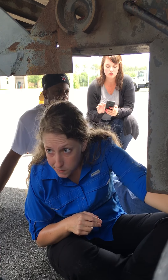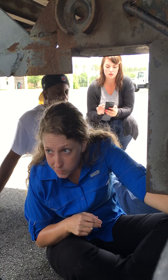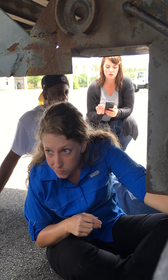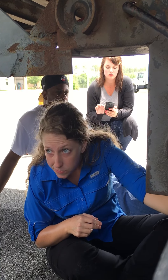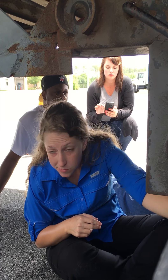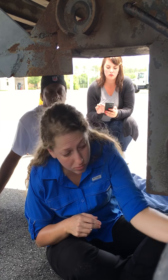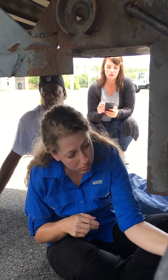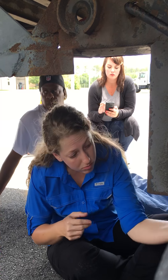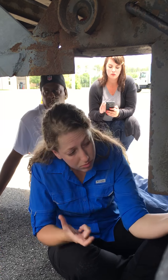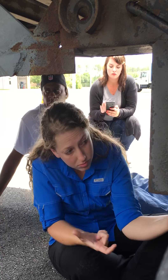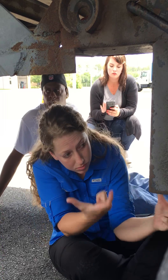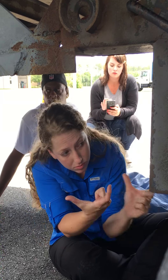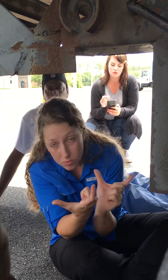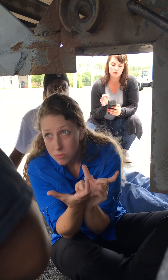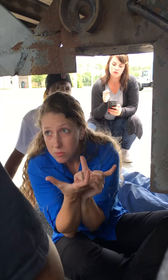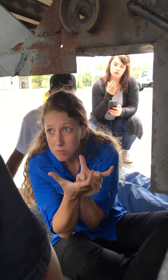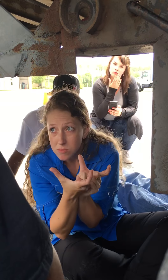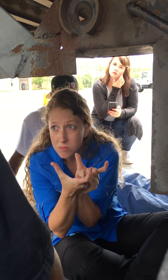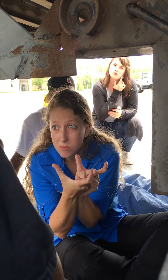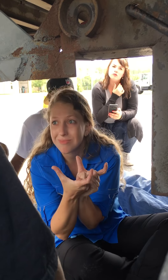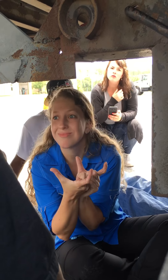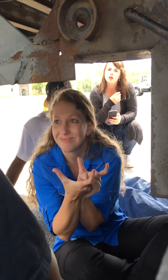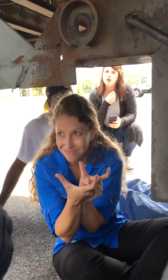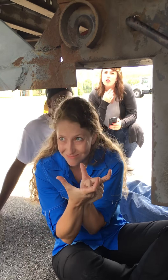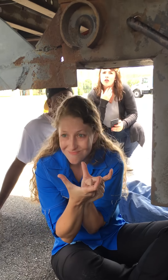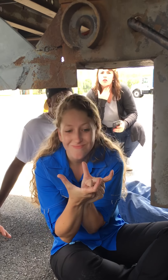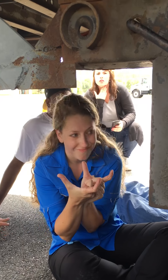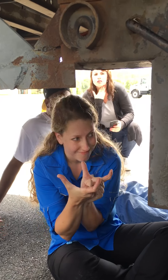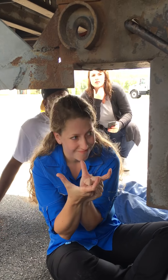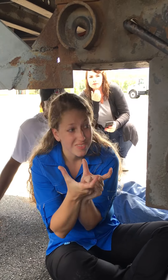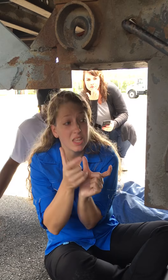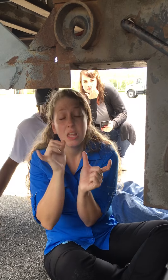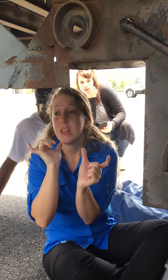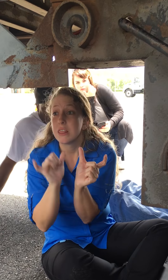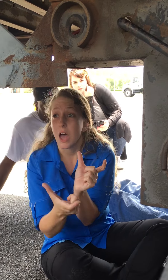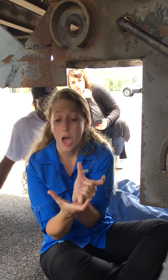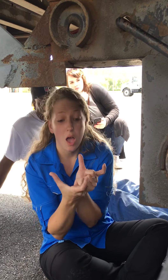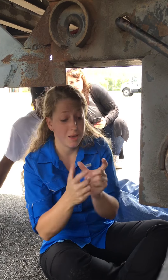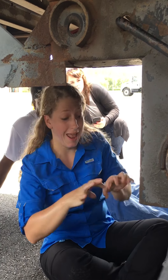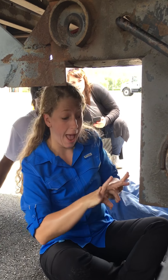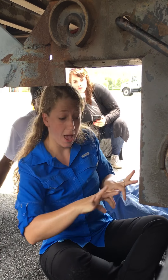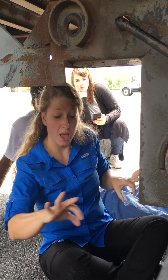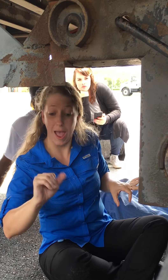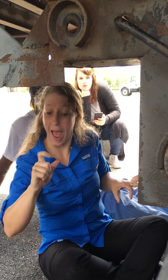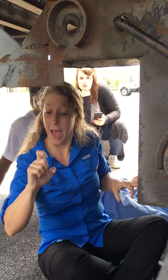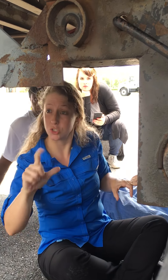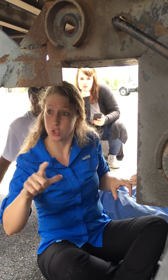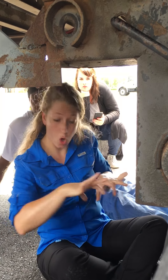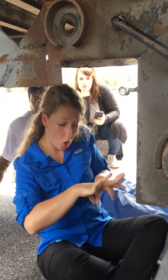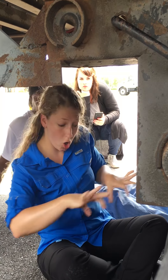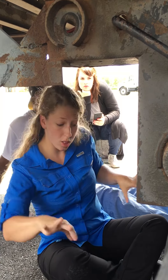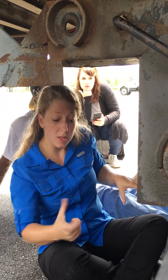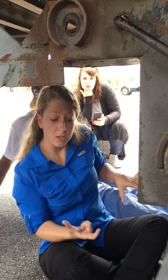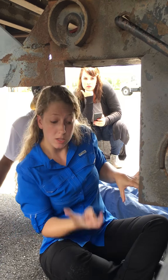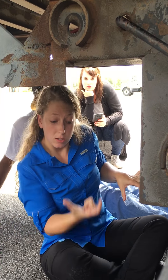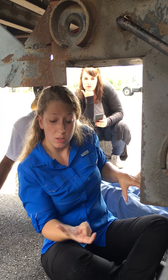Because those U-bolts is what's holding that torque arm to that axle. And it look like it's a shock up there too. Yeah, Or and then shock. and then you'll have to inspect